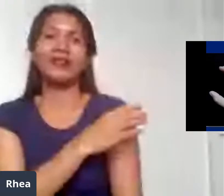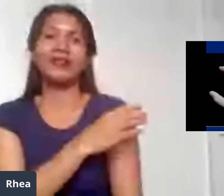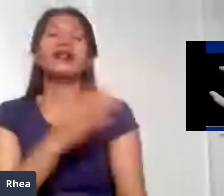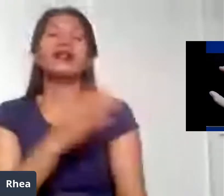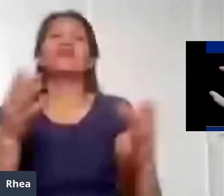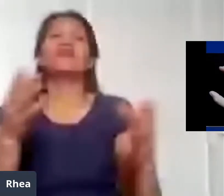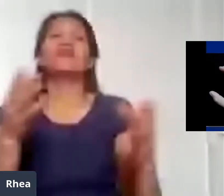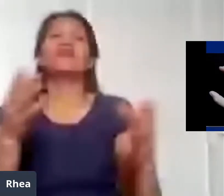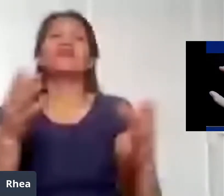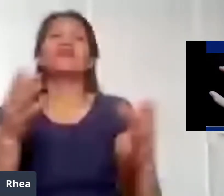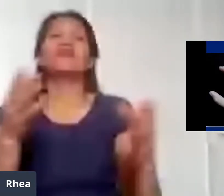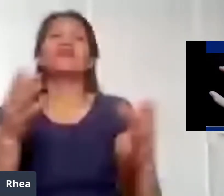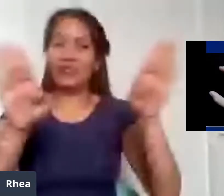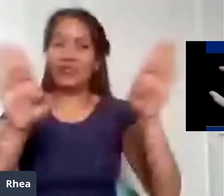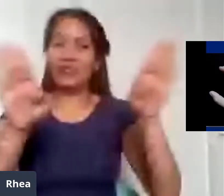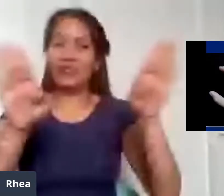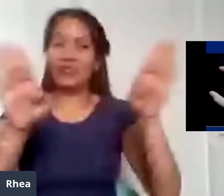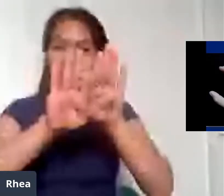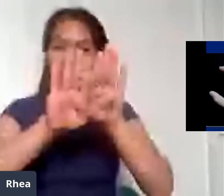clinic,